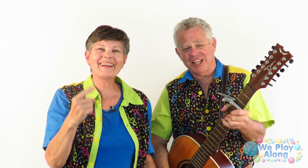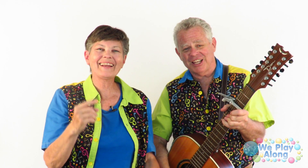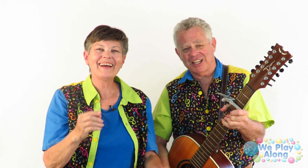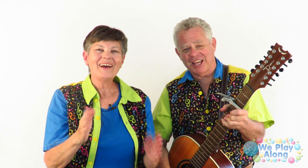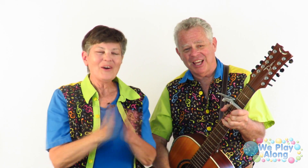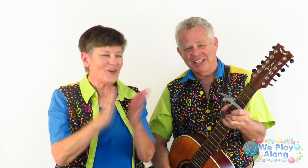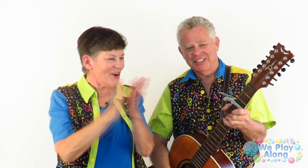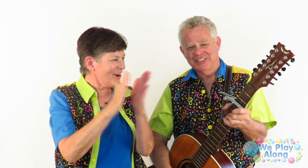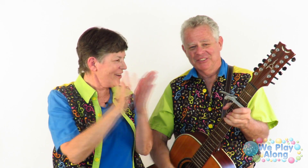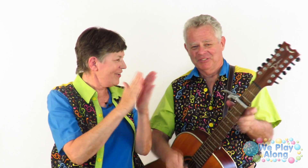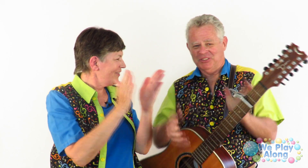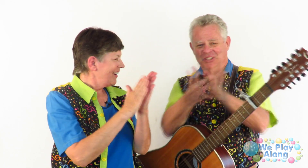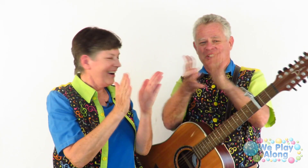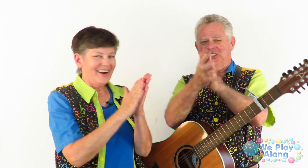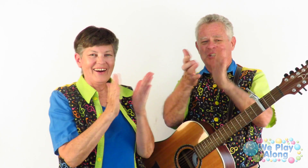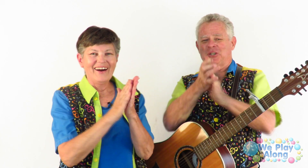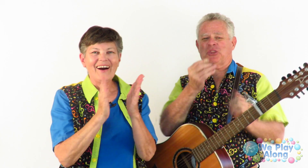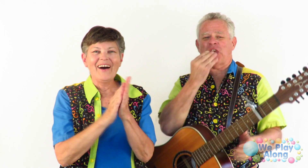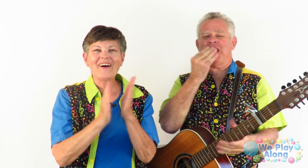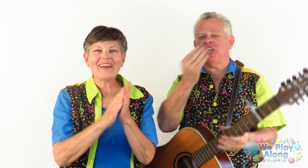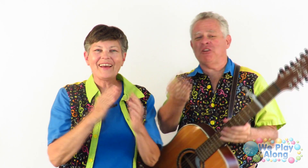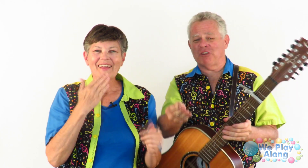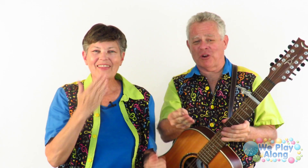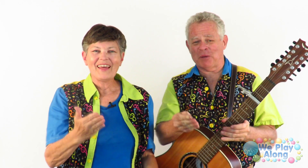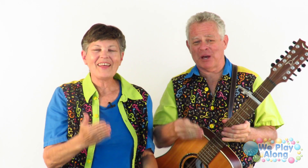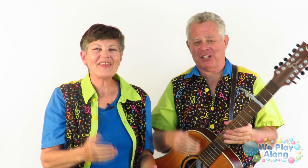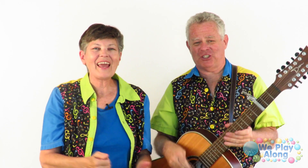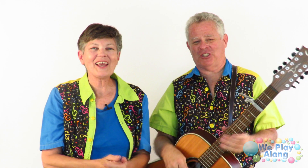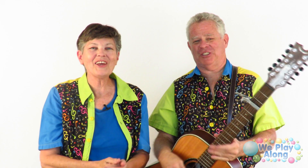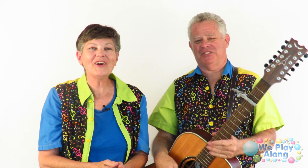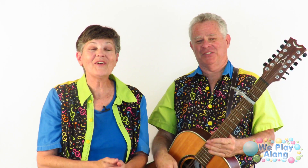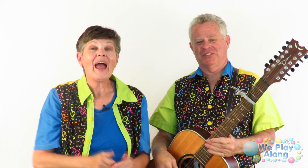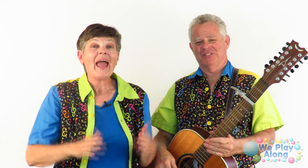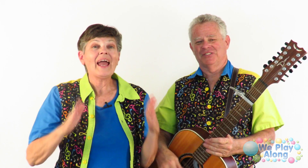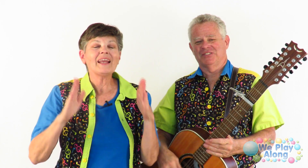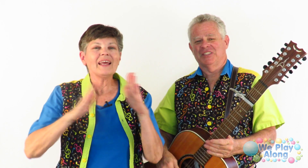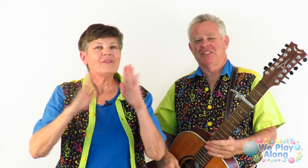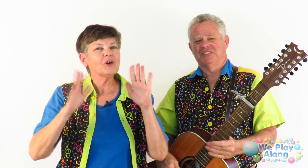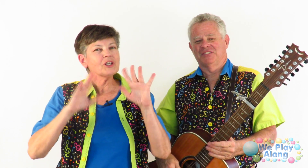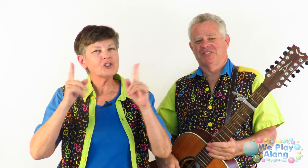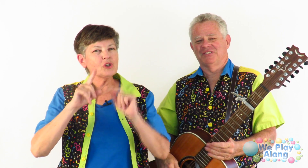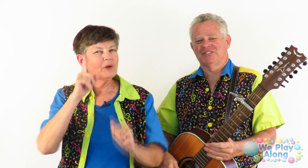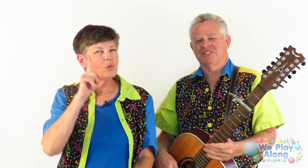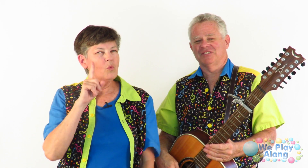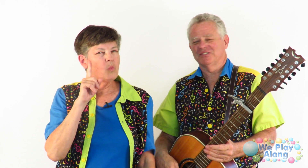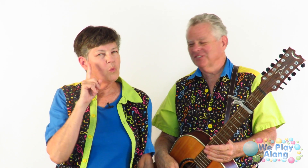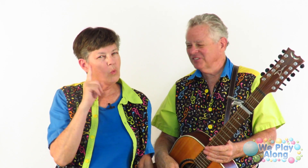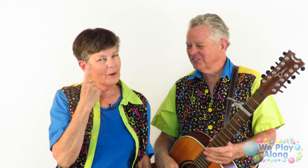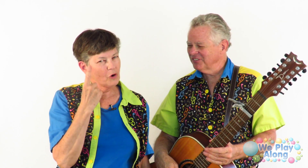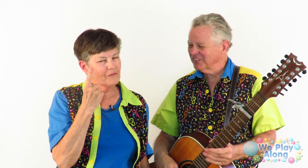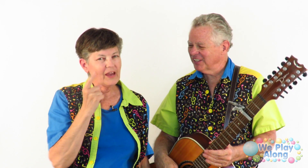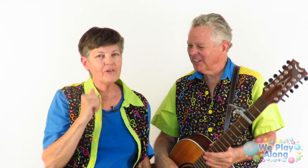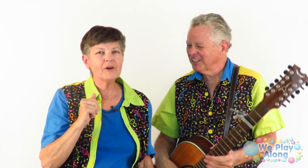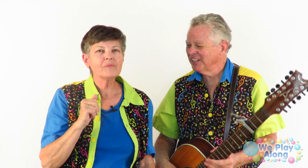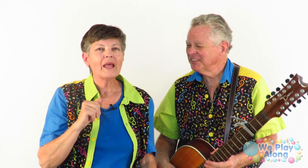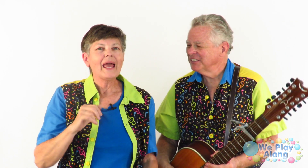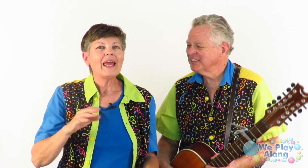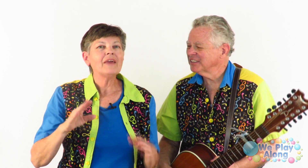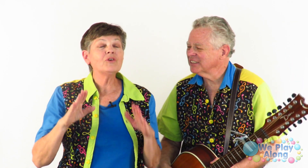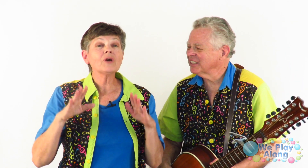one. Woo! Thank you very much. Thank you. And if you could just do me one more favor, if you